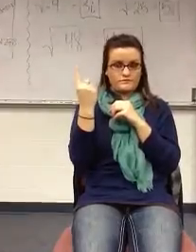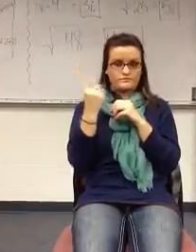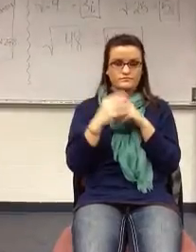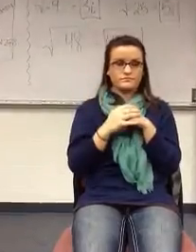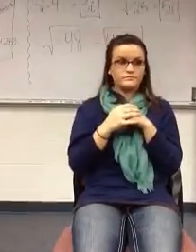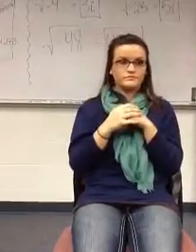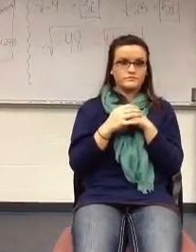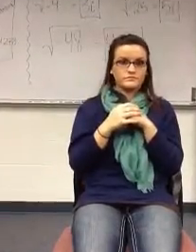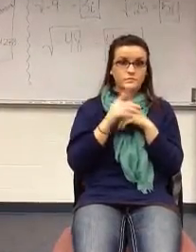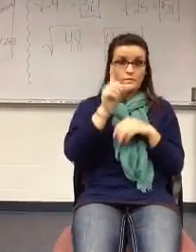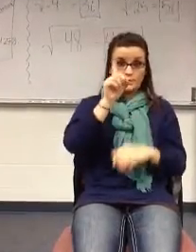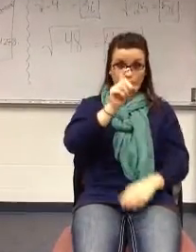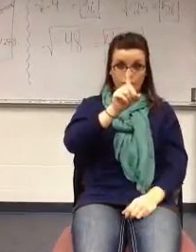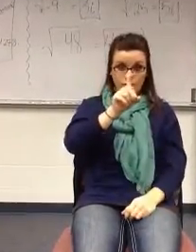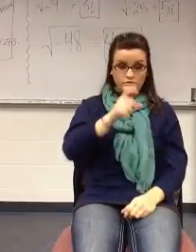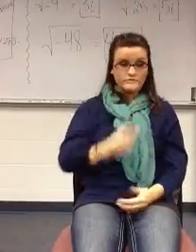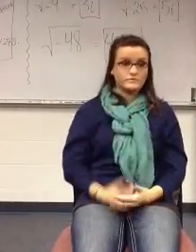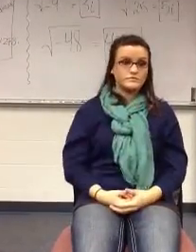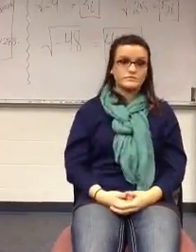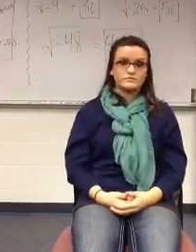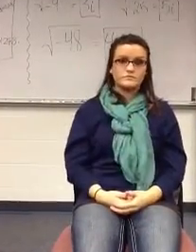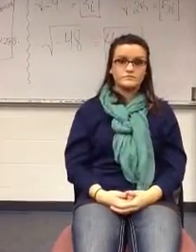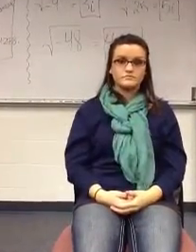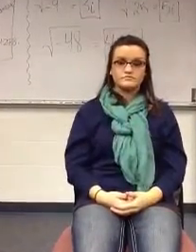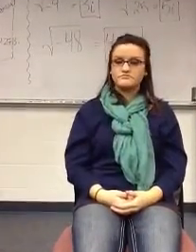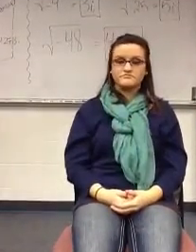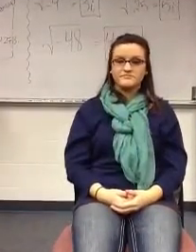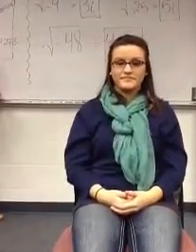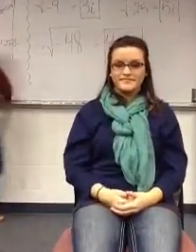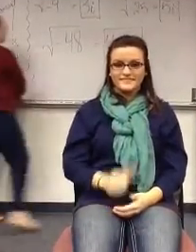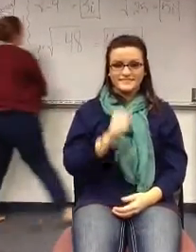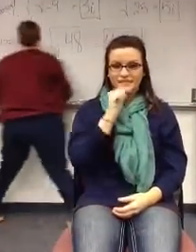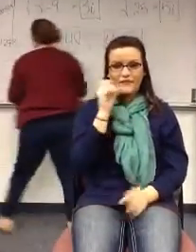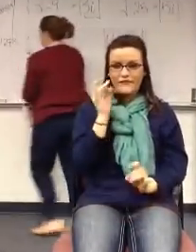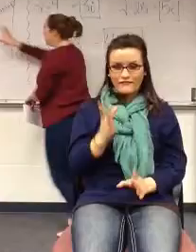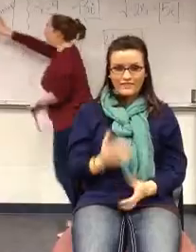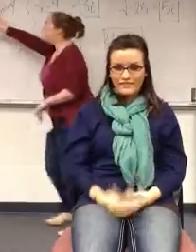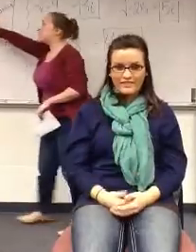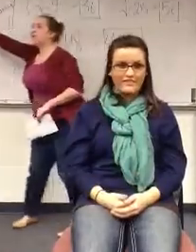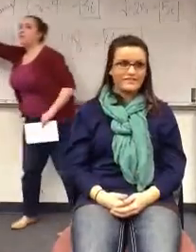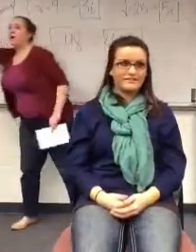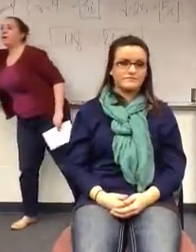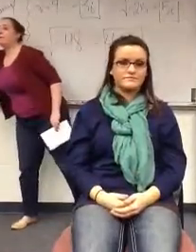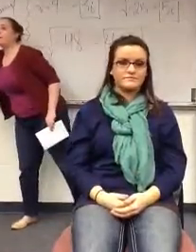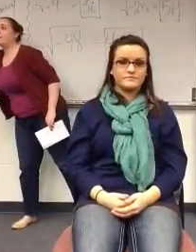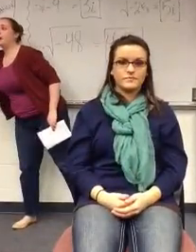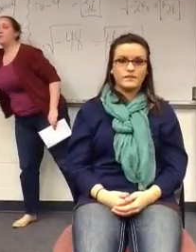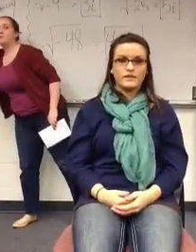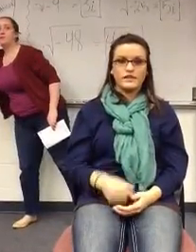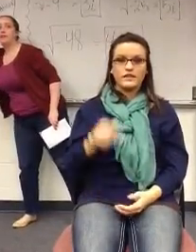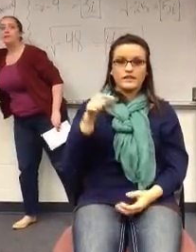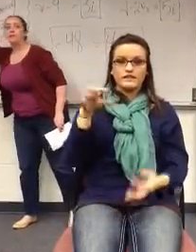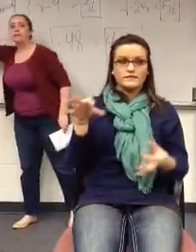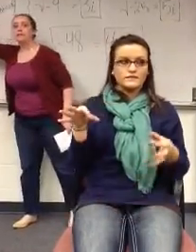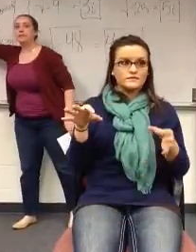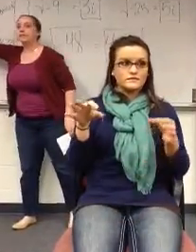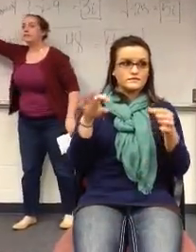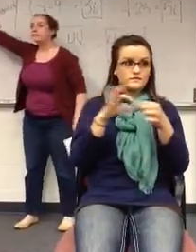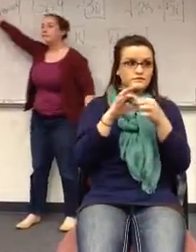Any questions? Yeah, it's not terrible. Where does this fit? Why did I make you write this chart? This is ridiculous. You wrote